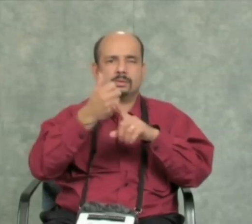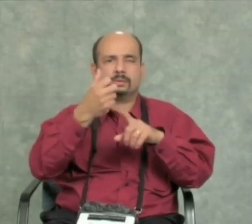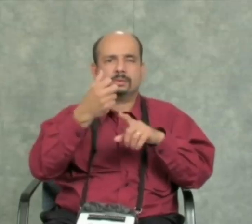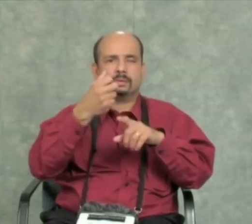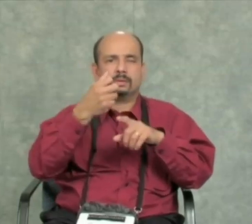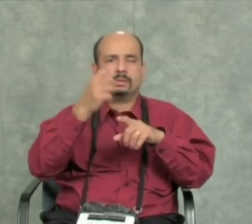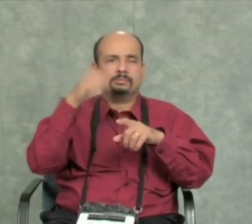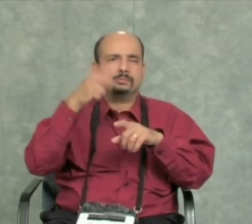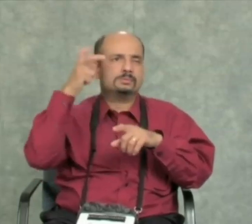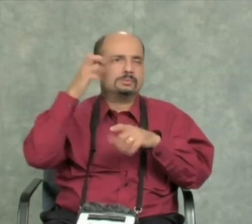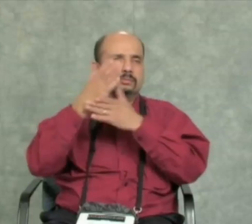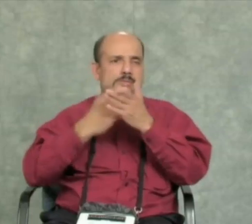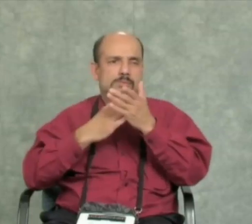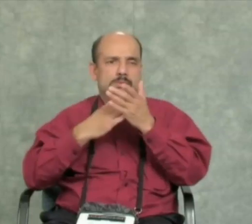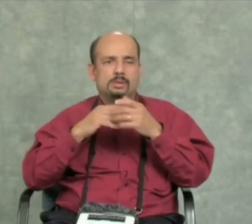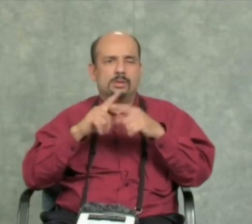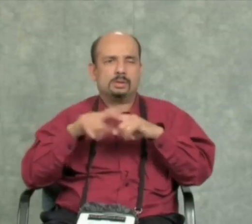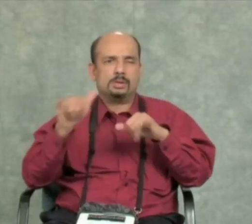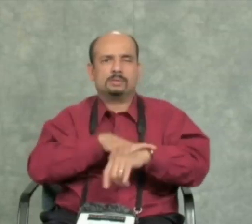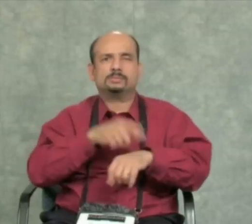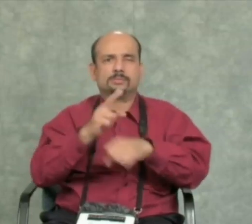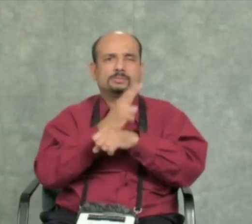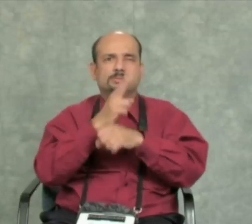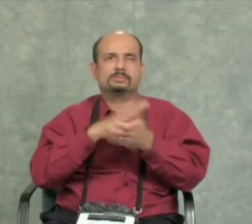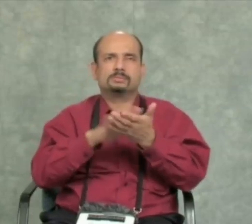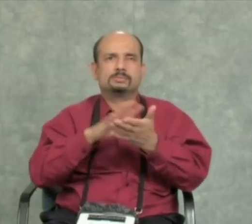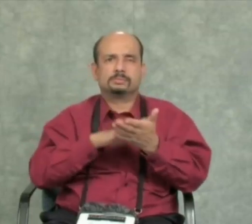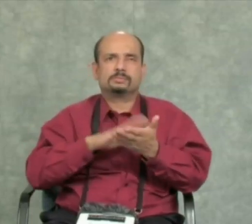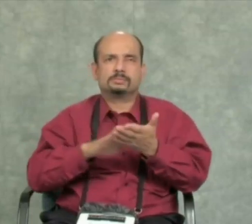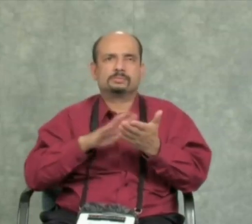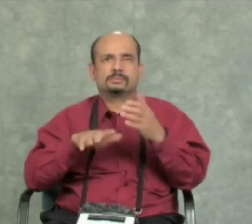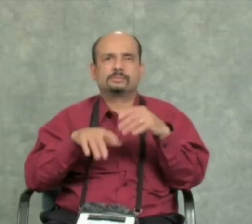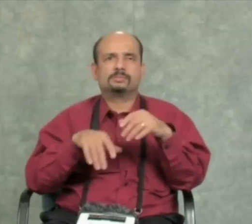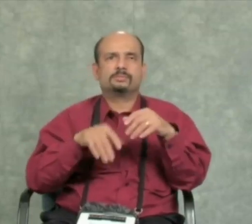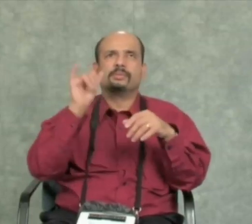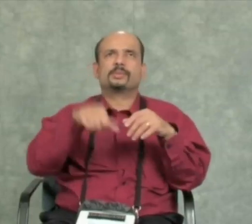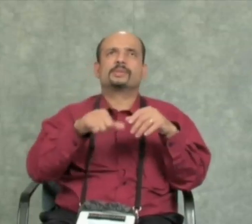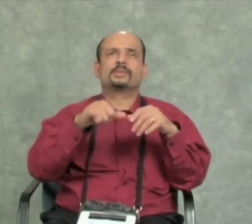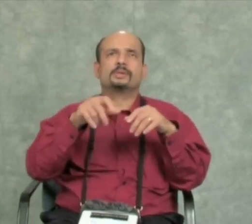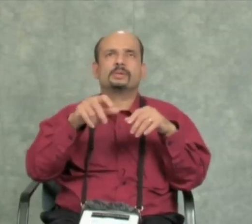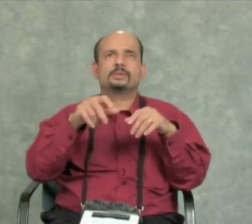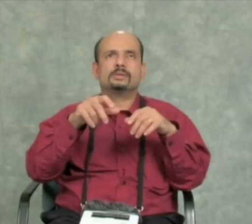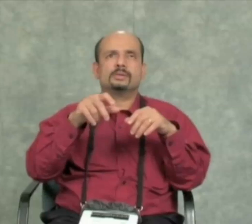You can also use lip reading if you have some hearing left with your Braille